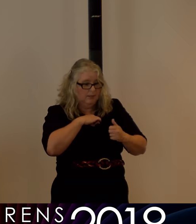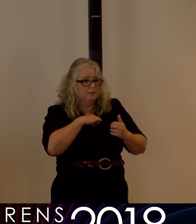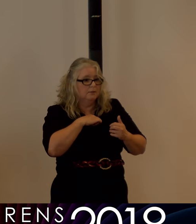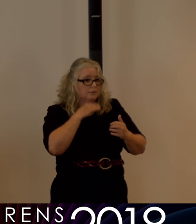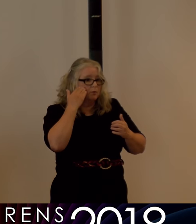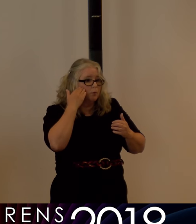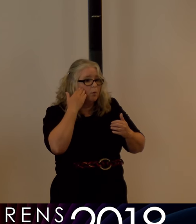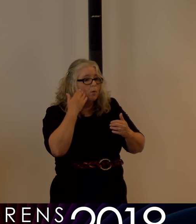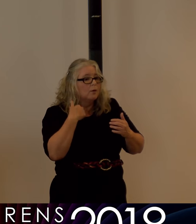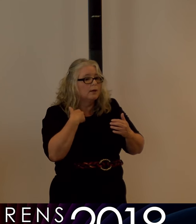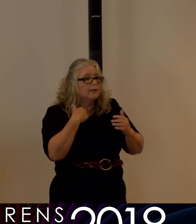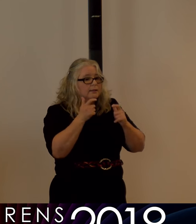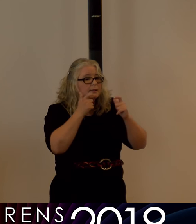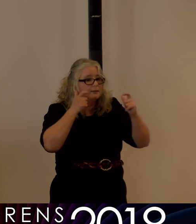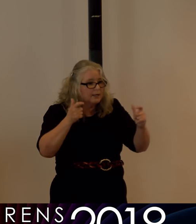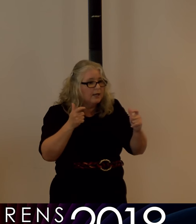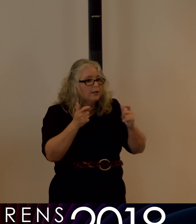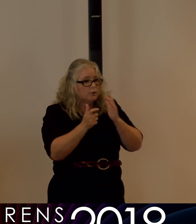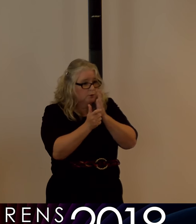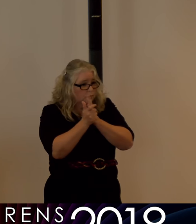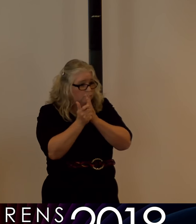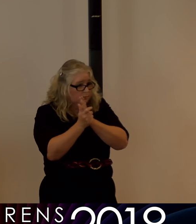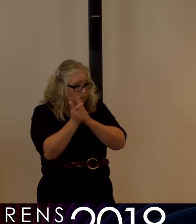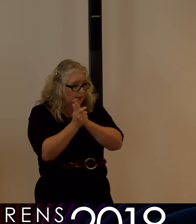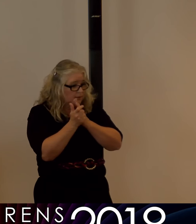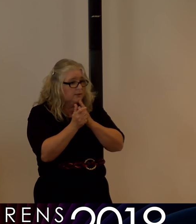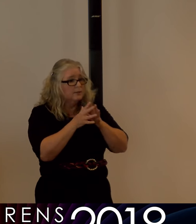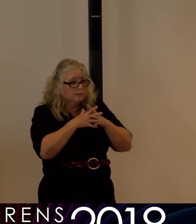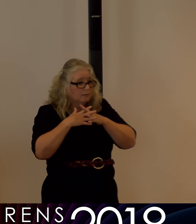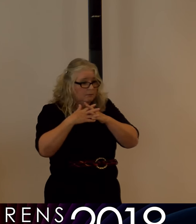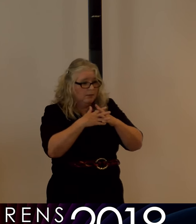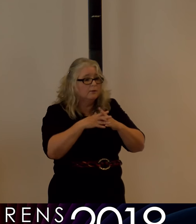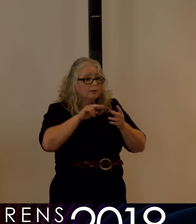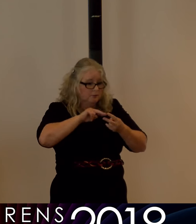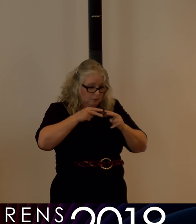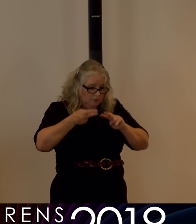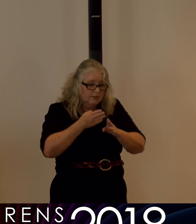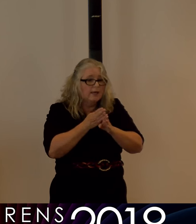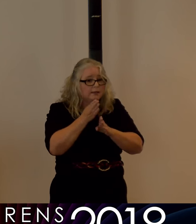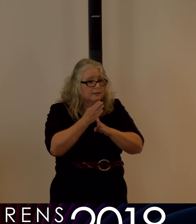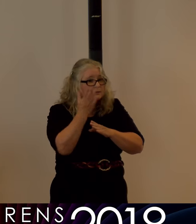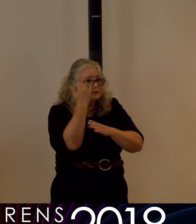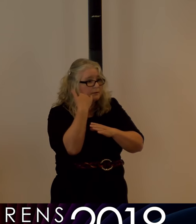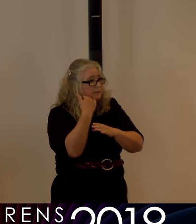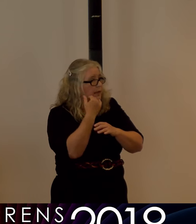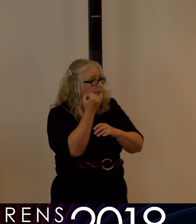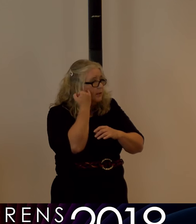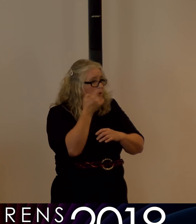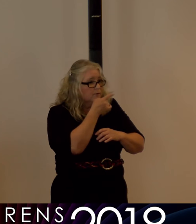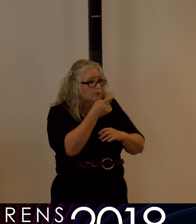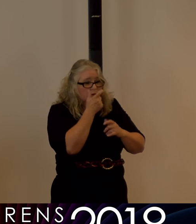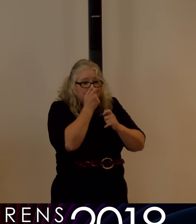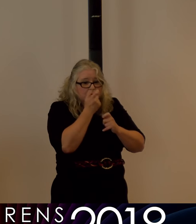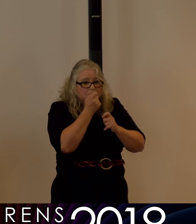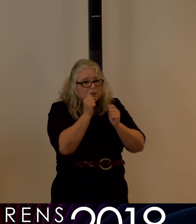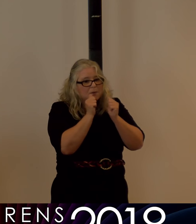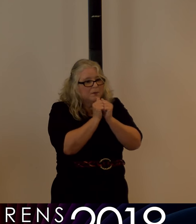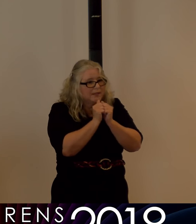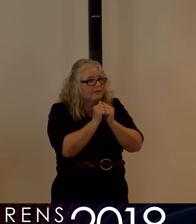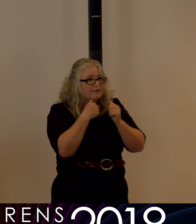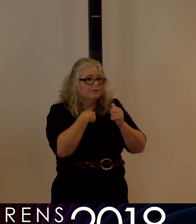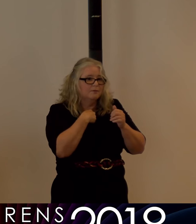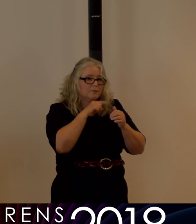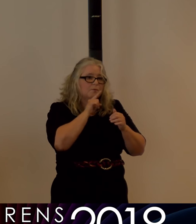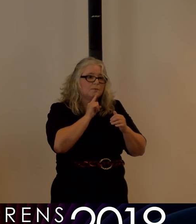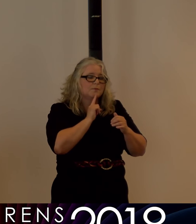year. And if you're interested in a very deep dive into 12 different areas of CHARGE syndrome, including